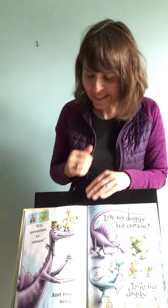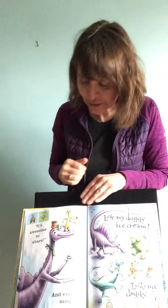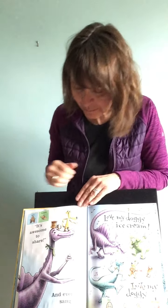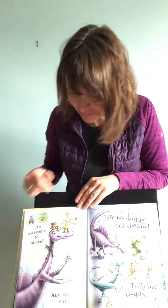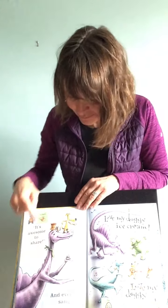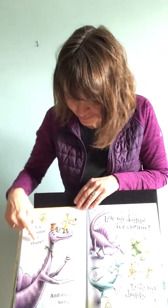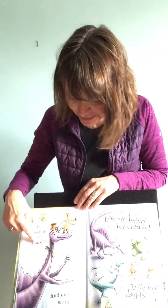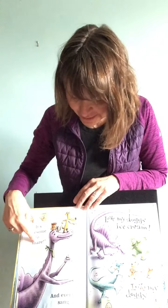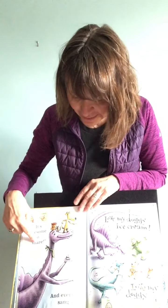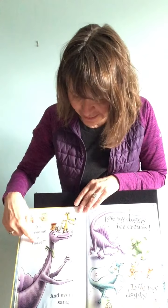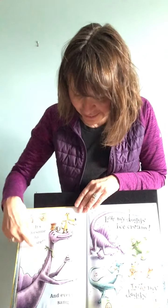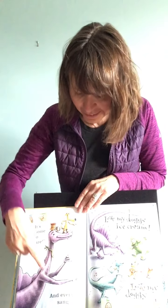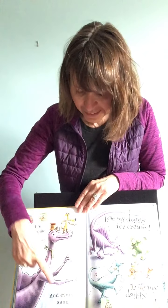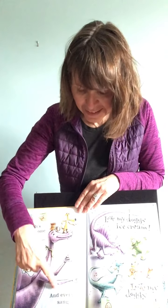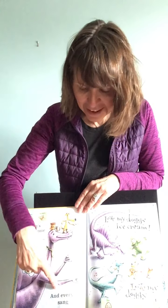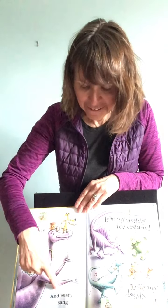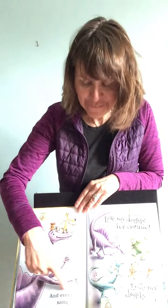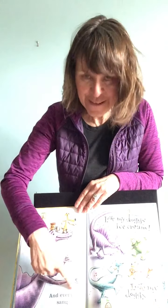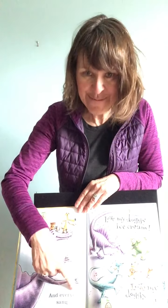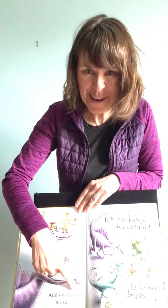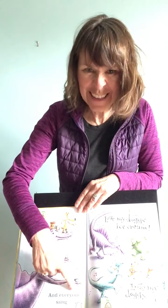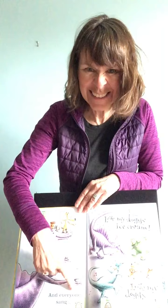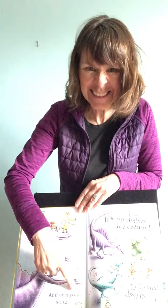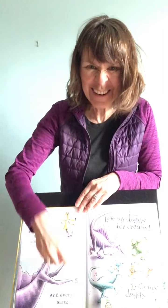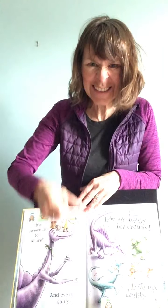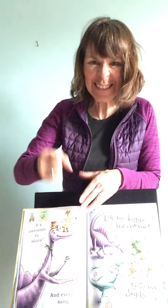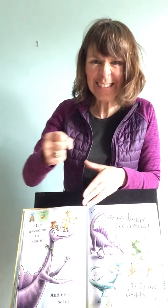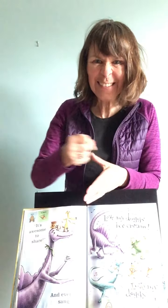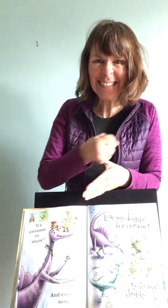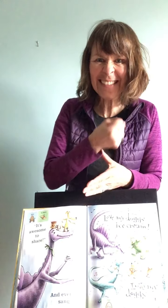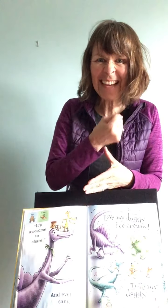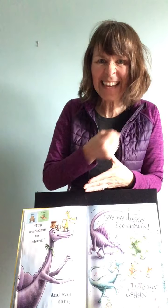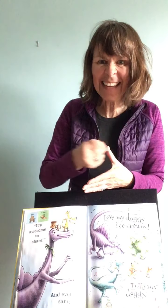cream. And everybody started to sing.